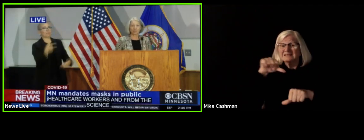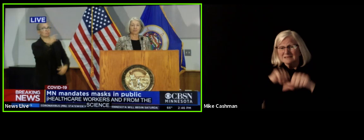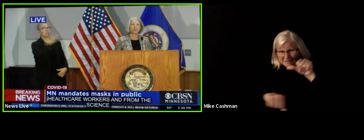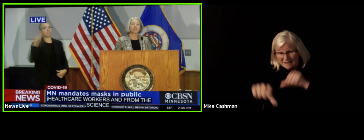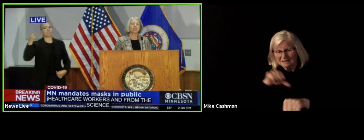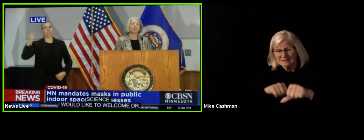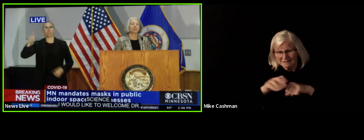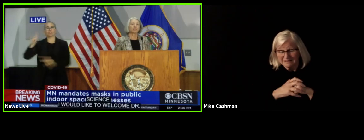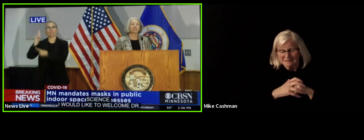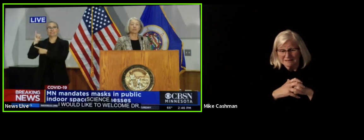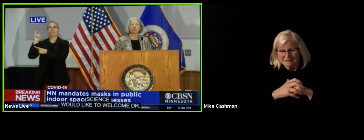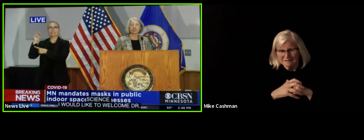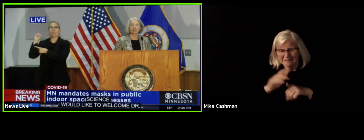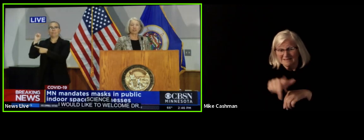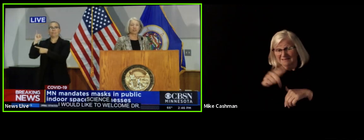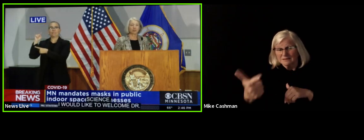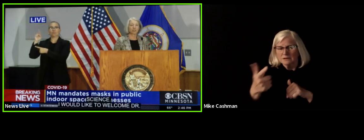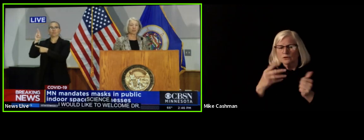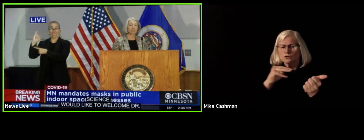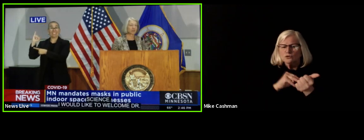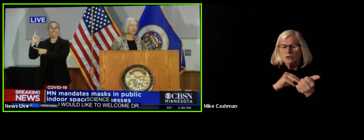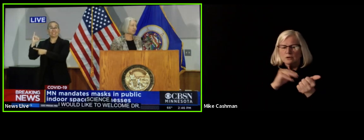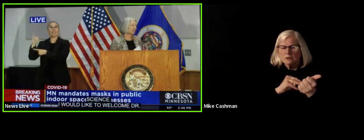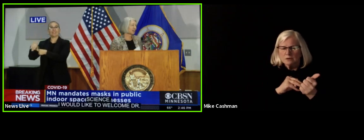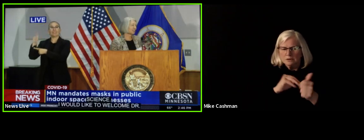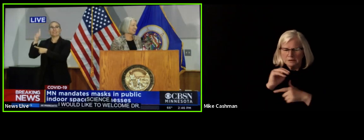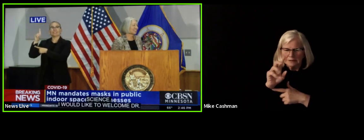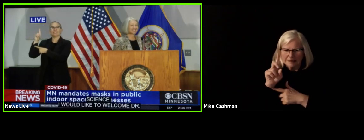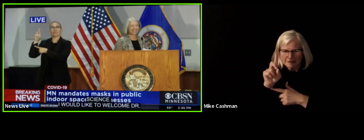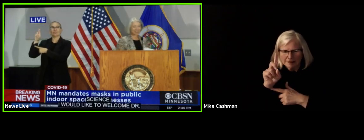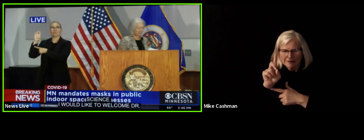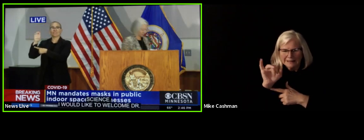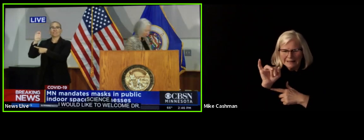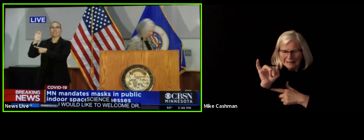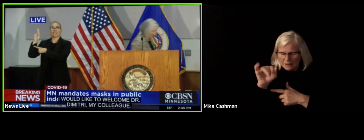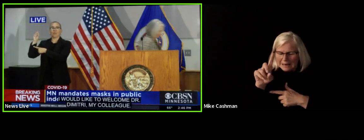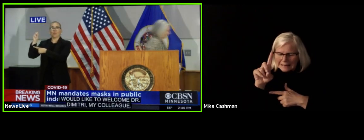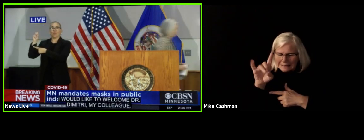Dukonia, assistant professor at the University of Minnesota, and my colleague.